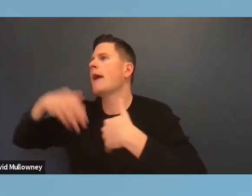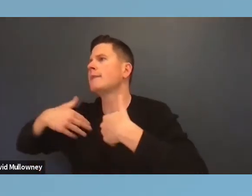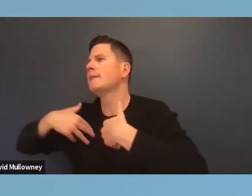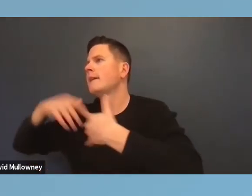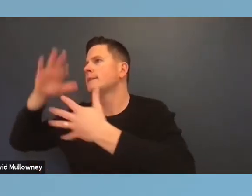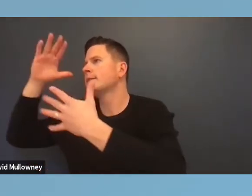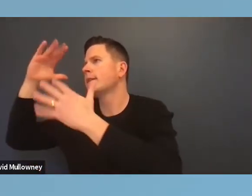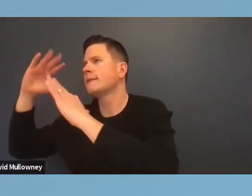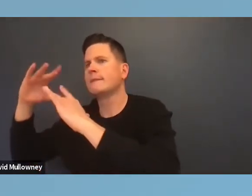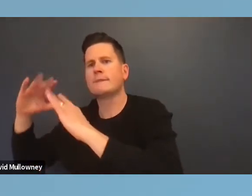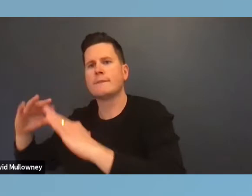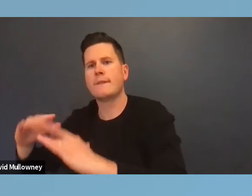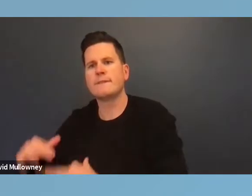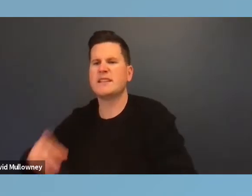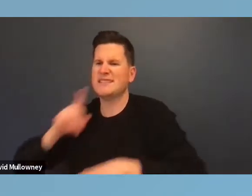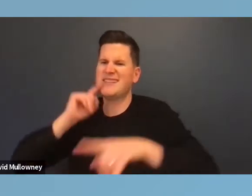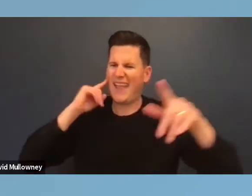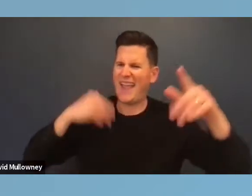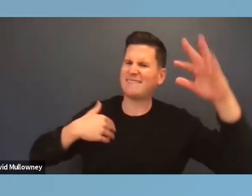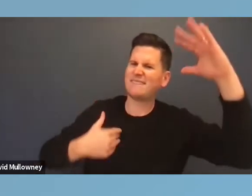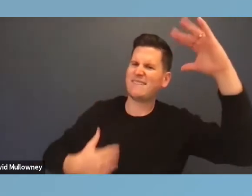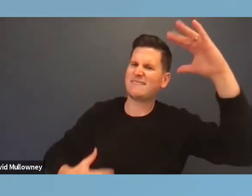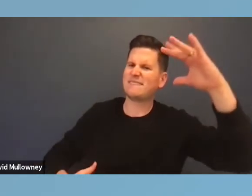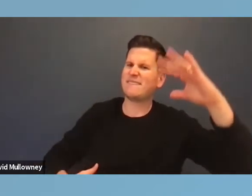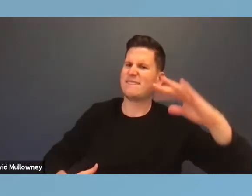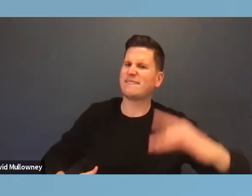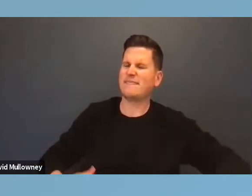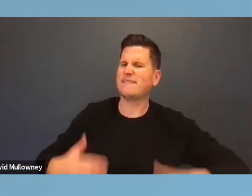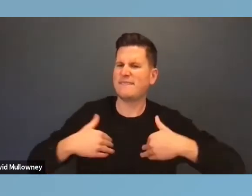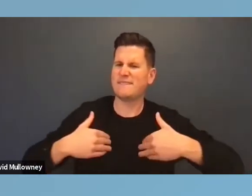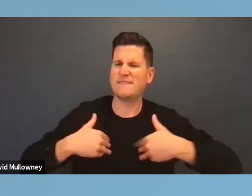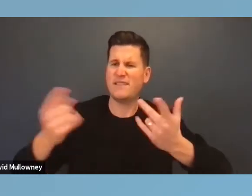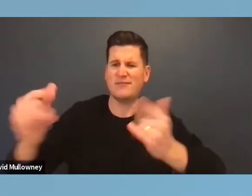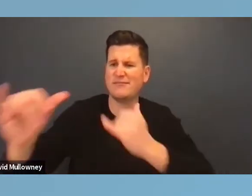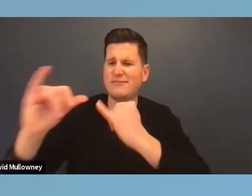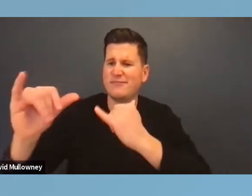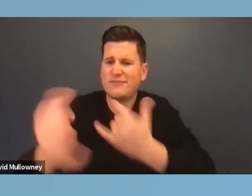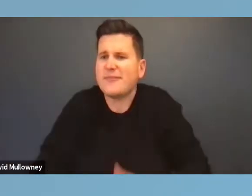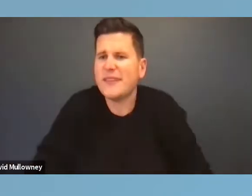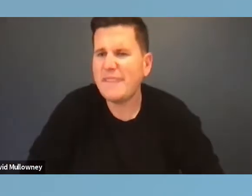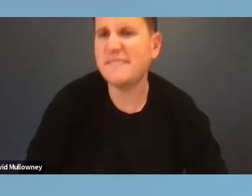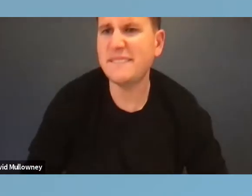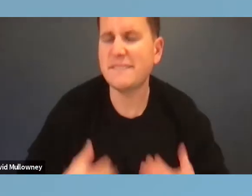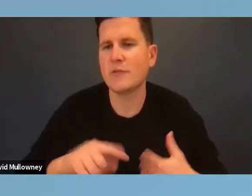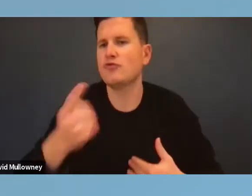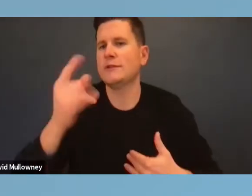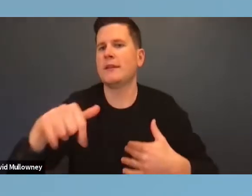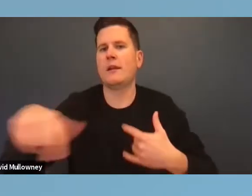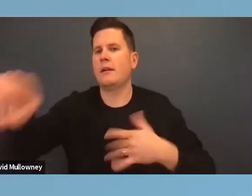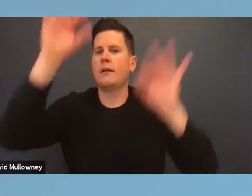So you have hearing universities, hearing colleges, all those things. We have those same things.